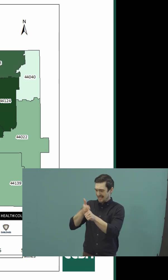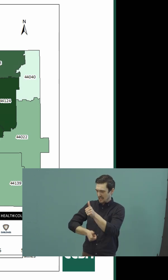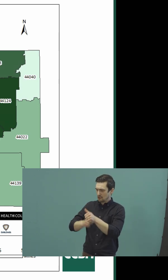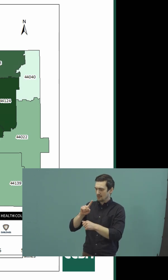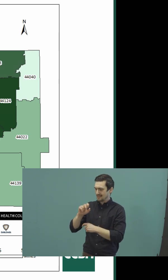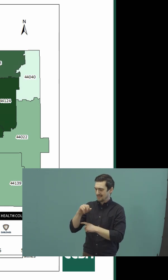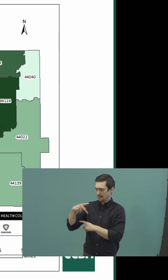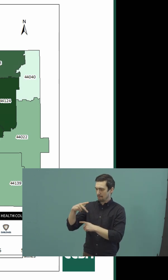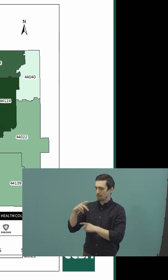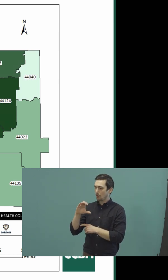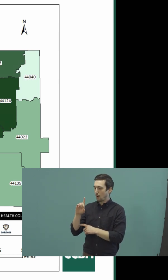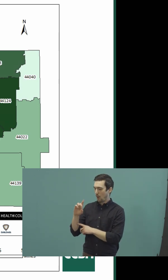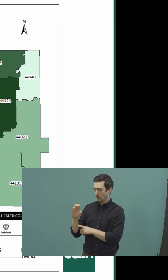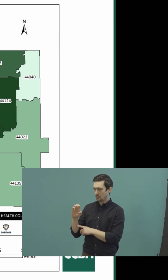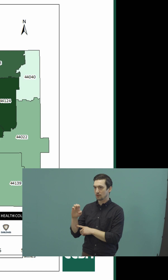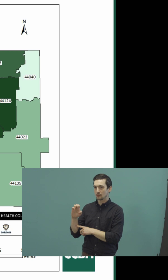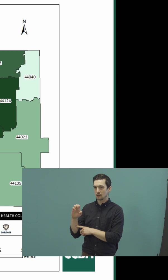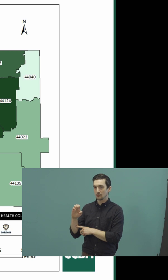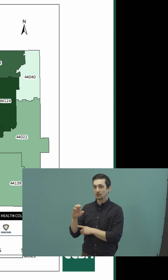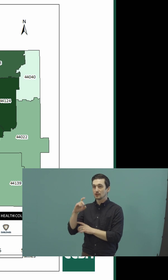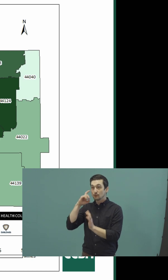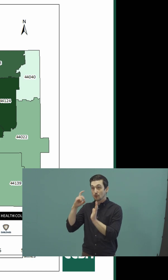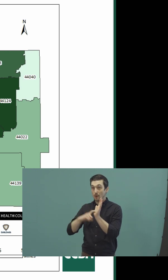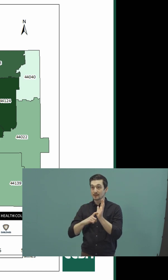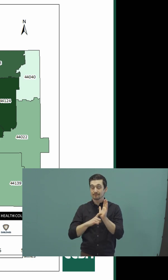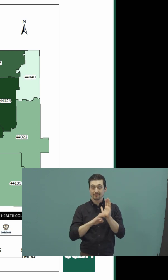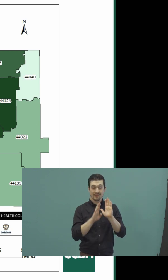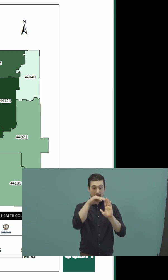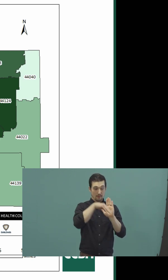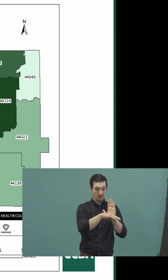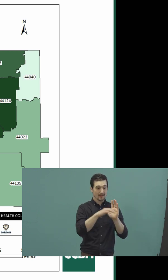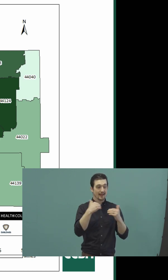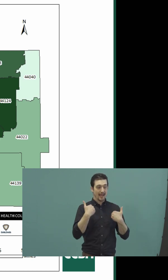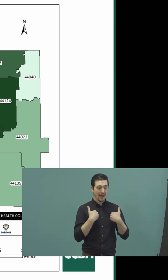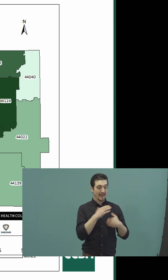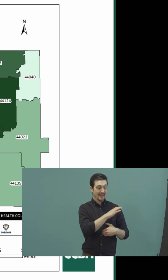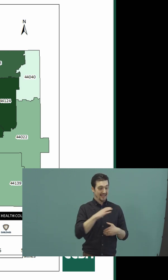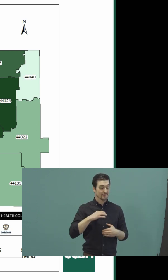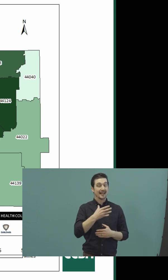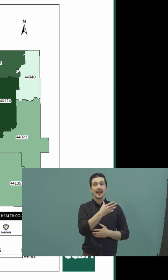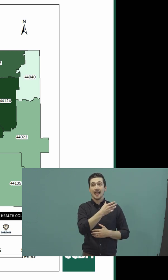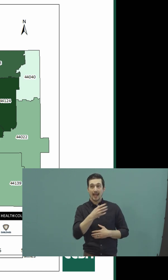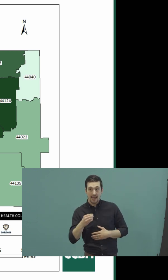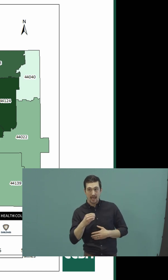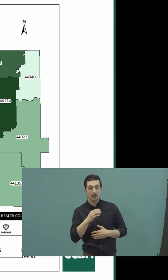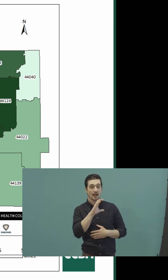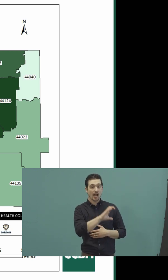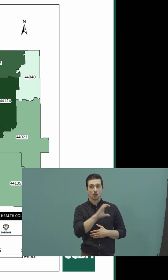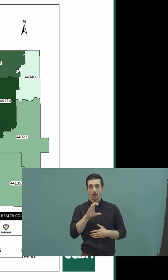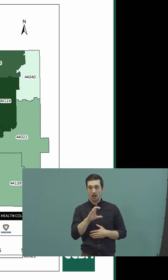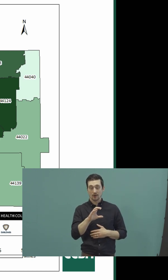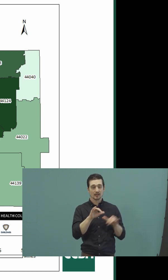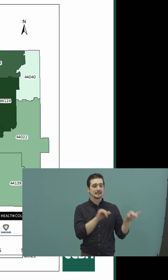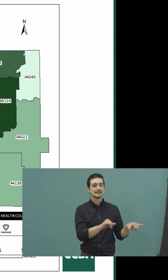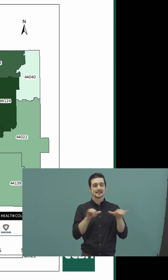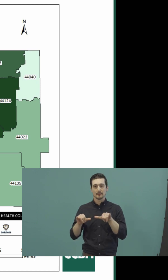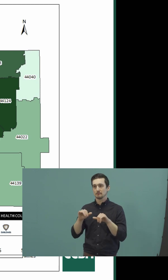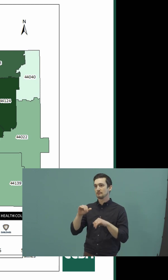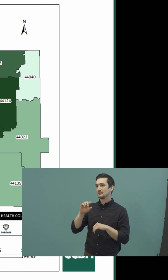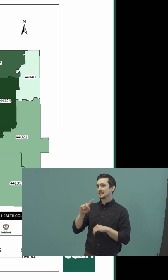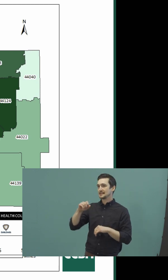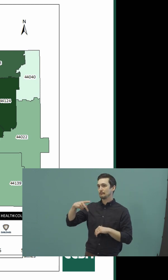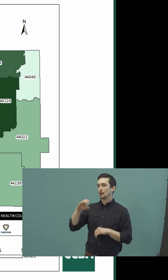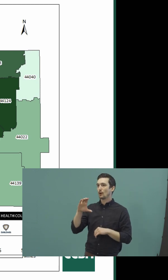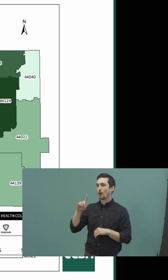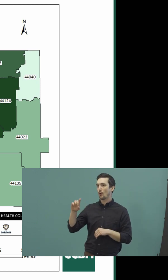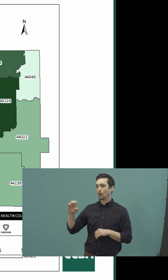epi curve included both Cleveland and the rest of Cuyahoga County, so does this map. And as I have said in